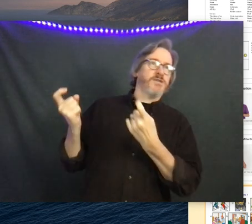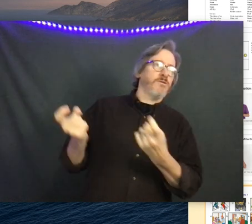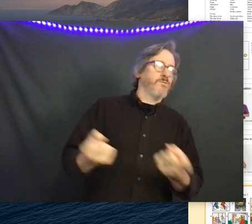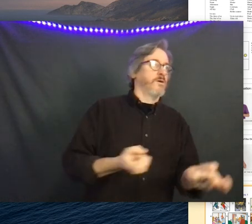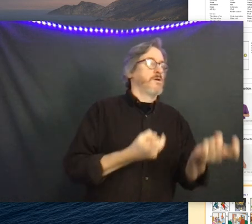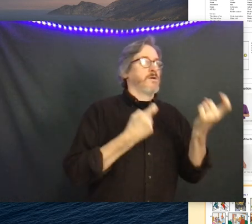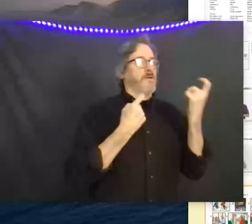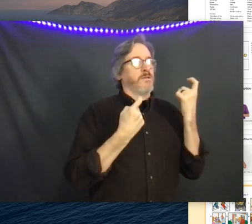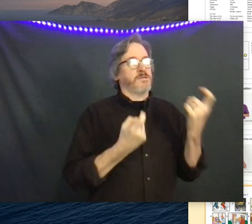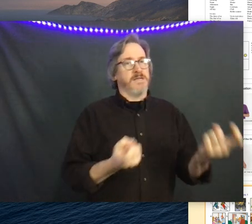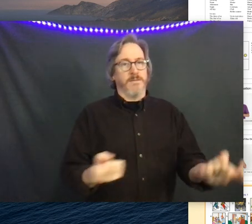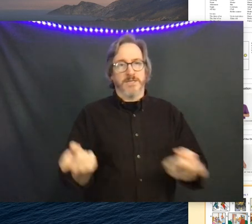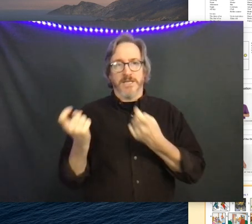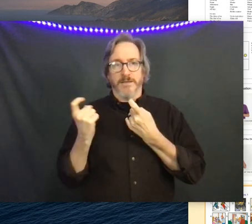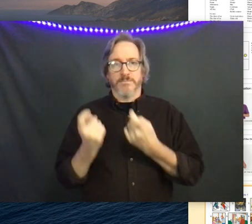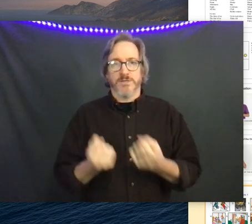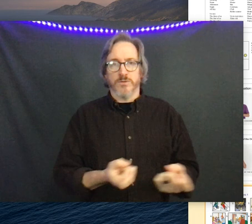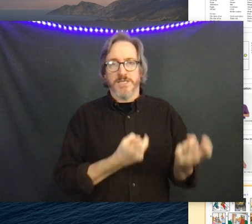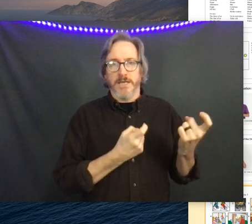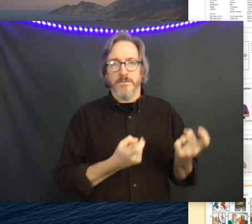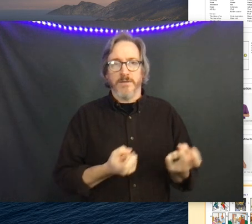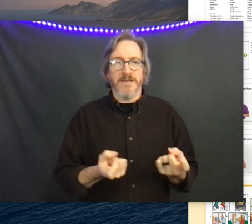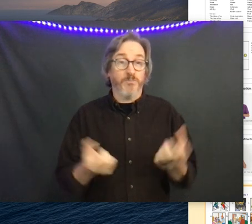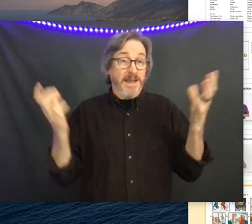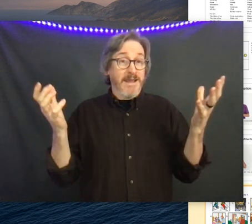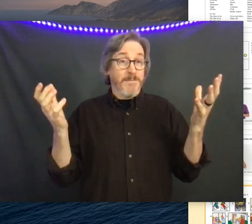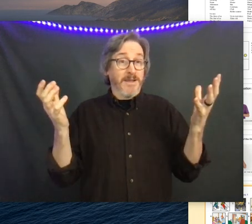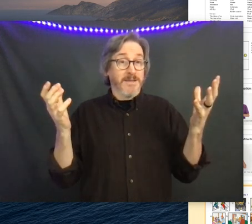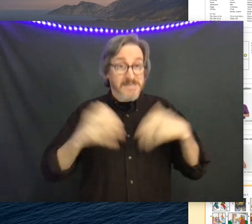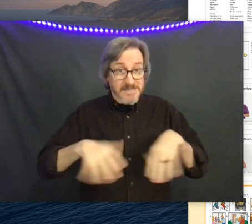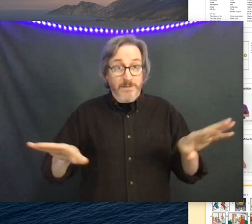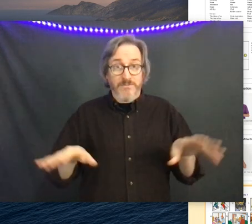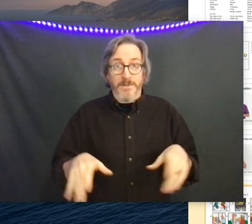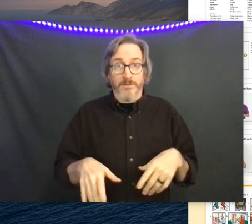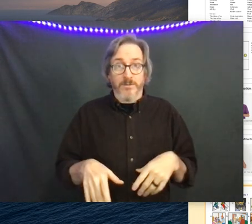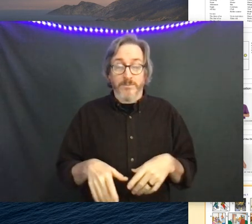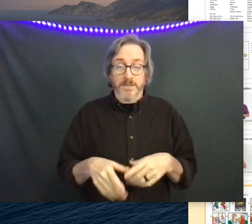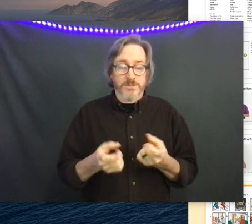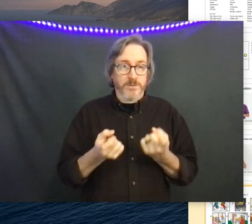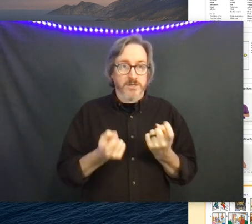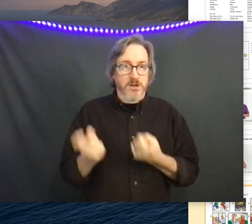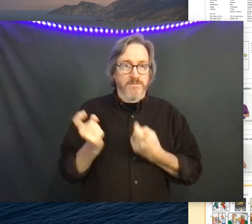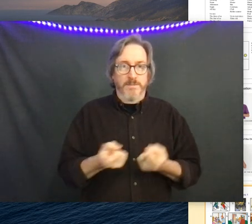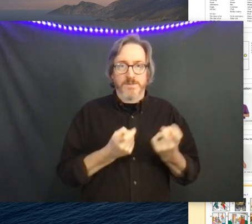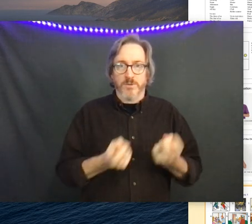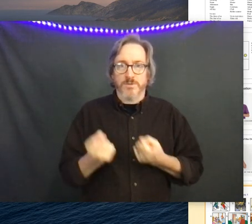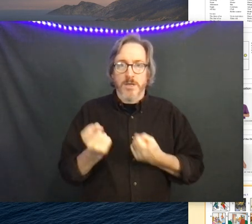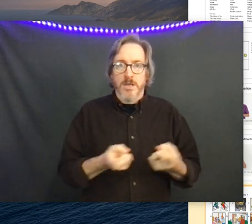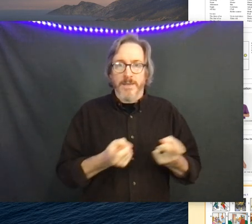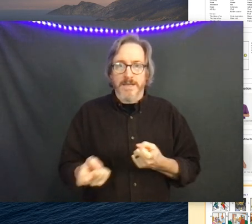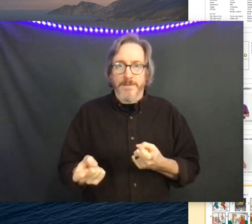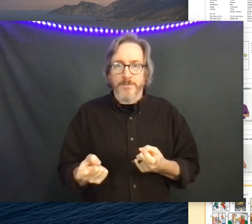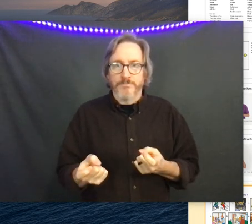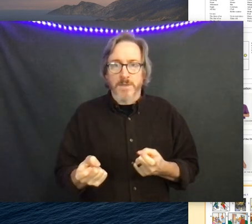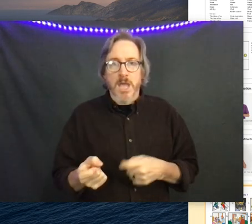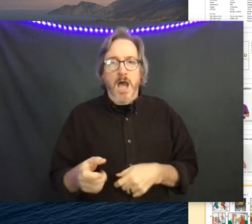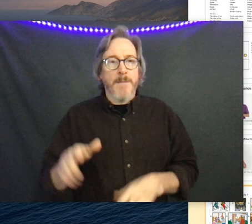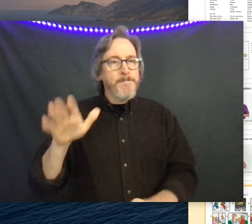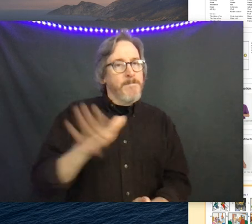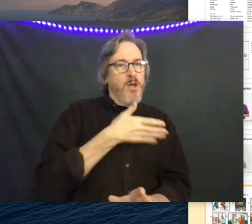no snow, there's not much skiing. So skiing and pandemic. Stay away from people. At least you're wearing a scarf, I suppose.